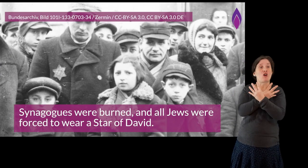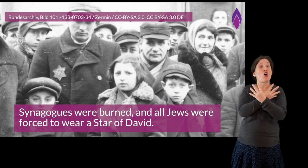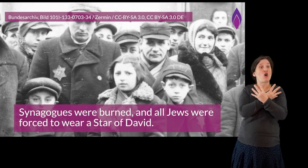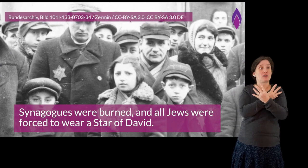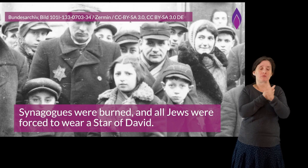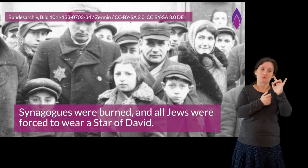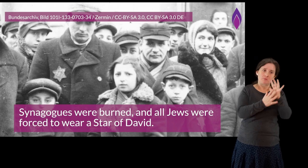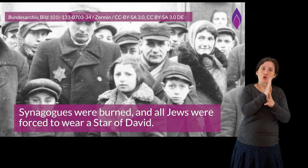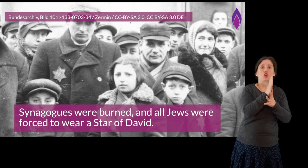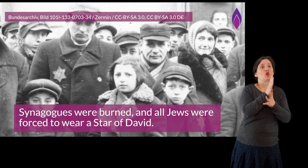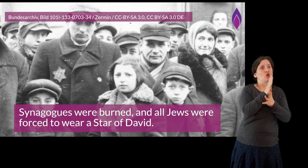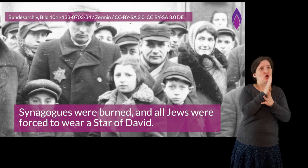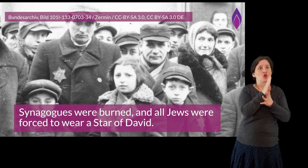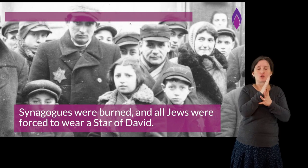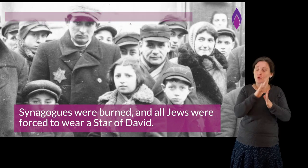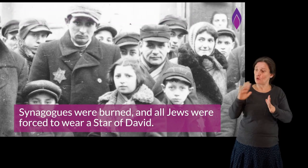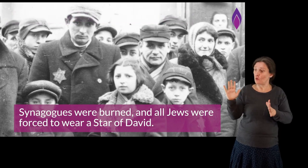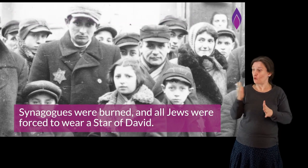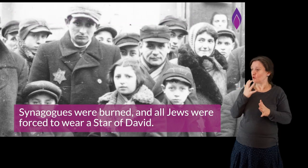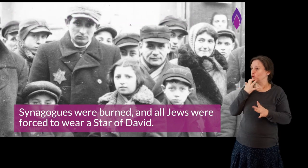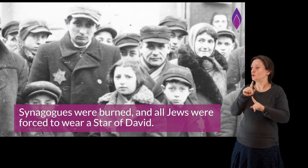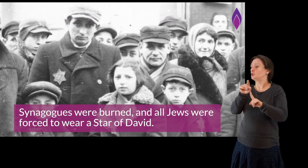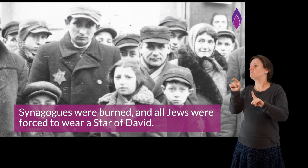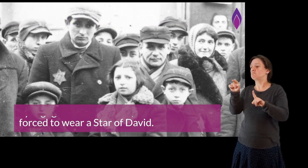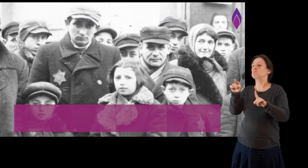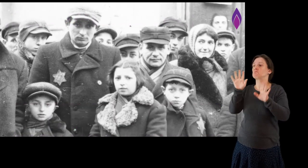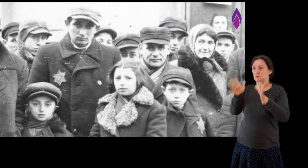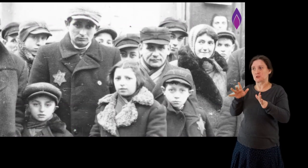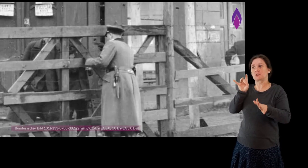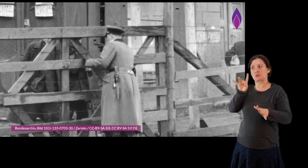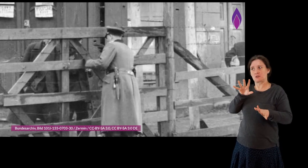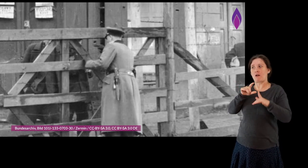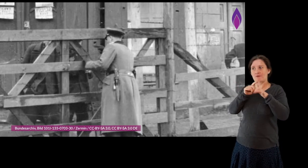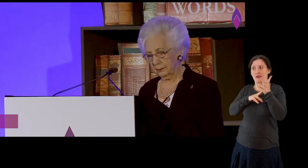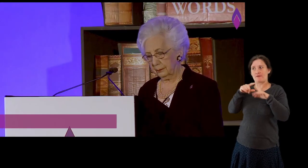Synagogues were burned and all Jews were forced to wear a Star of David.